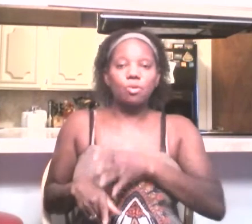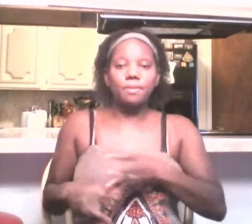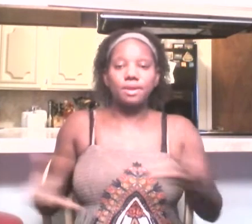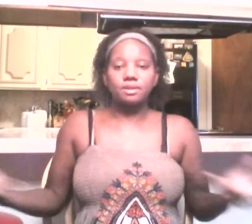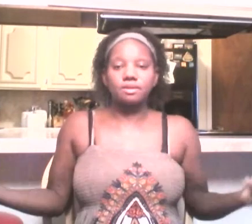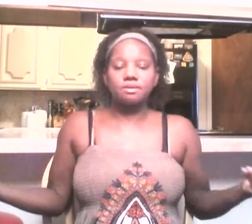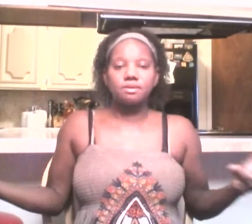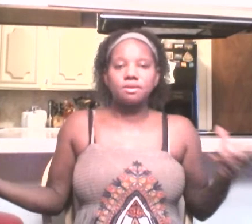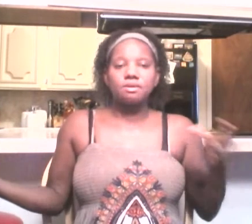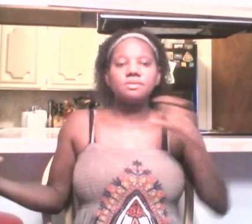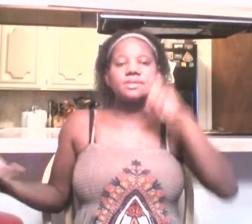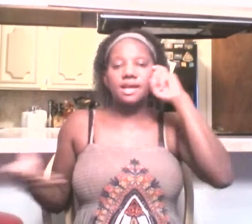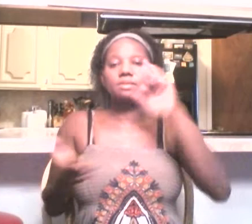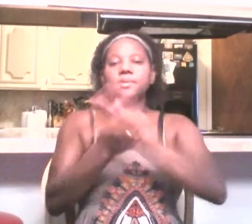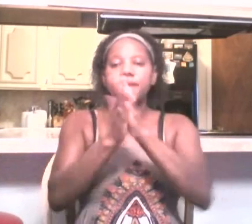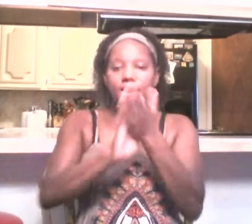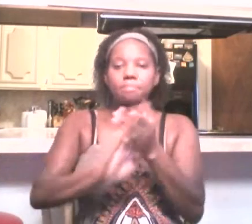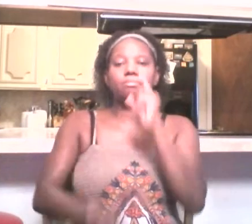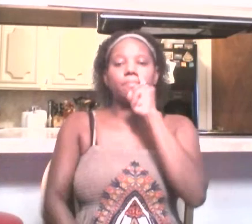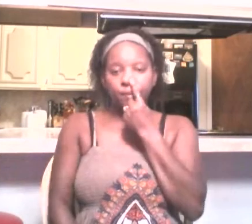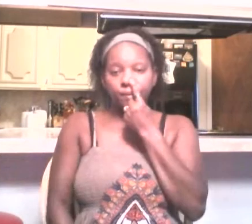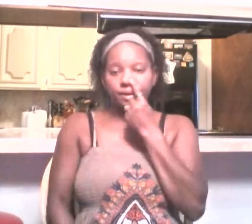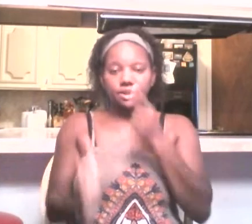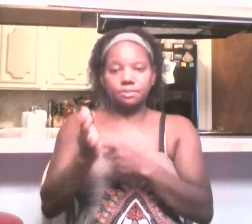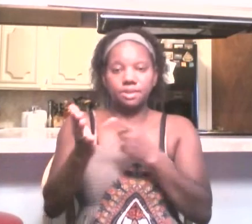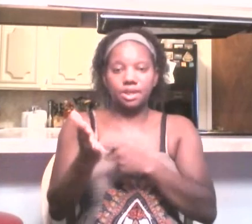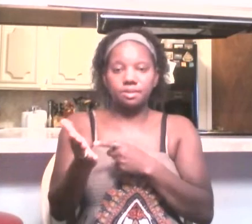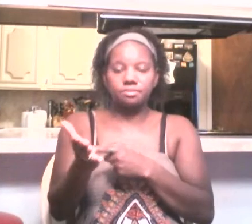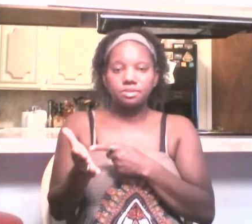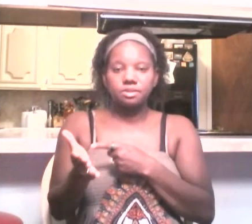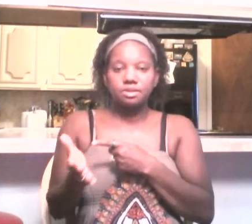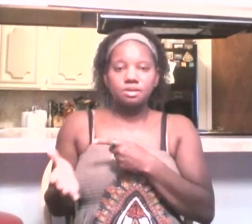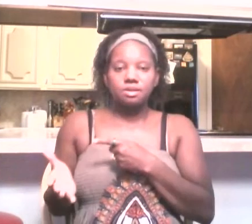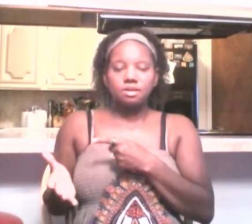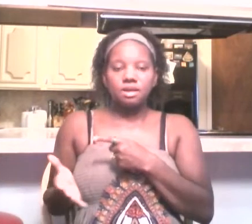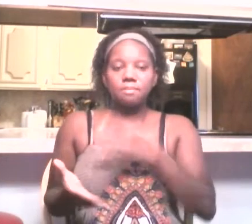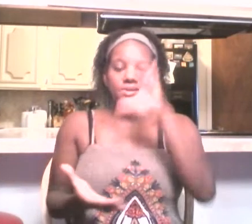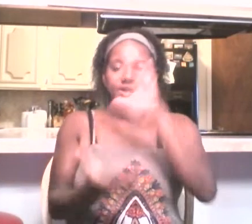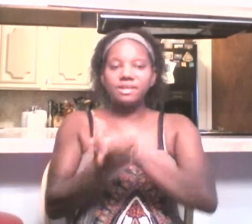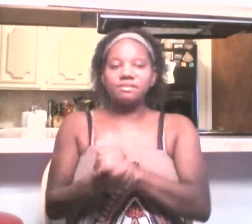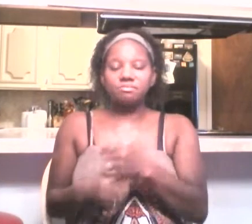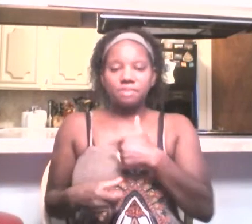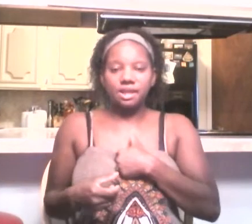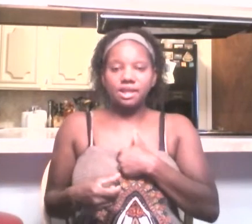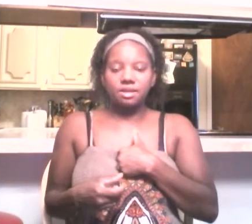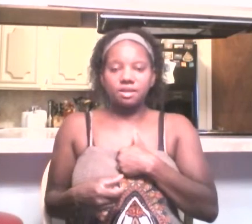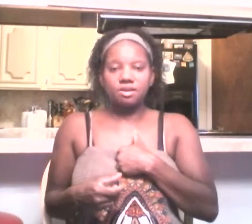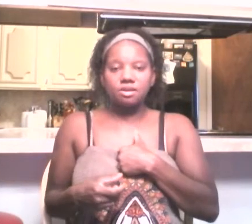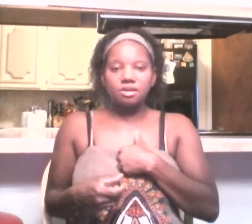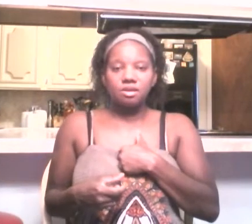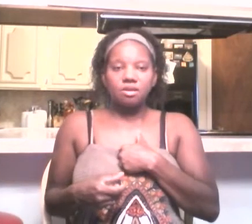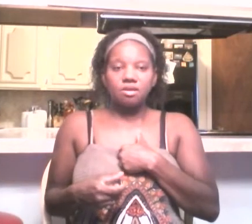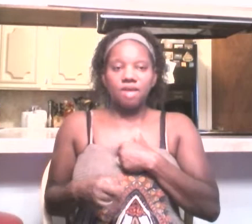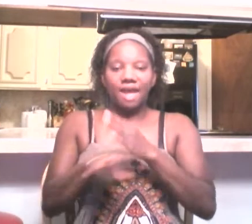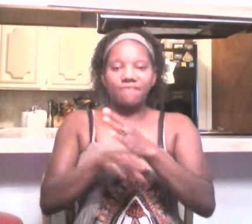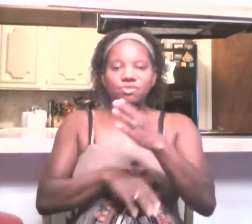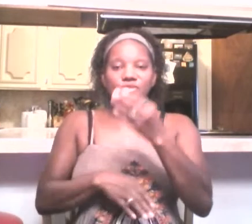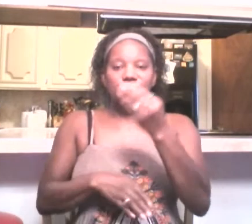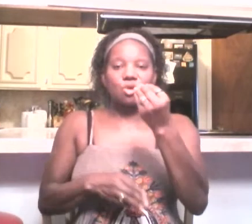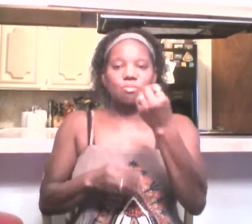woman. Sex becomes boring sometimes. And believe me, after so